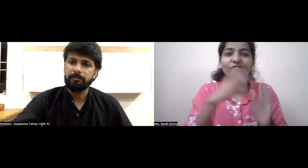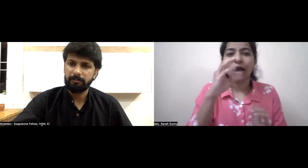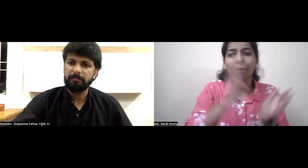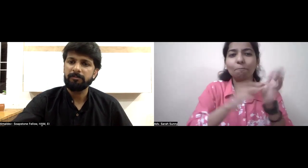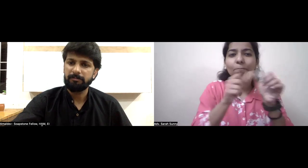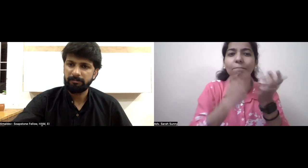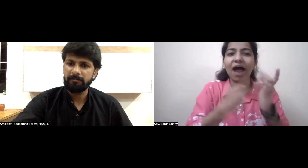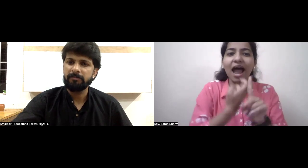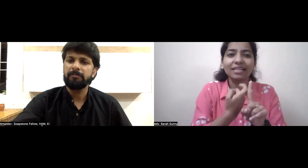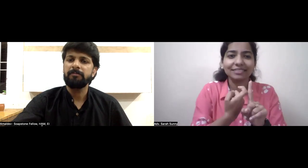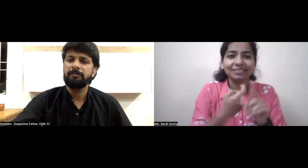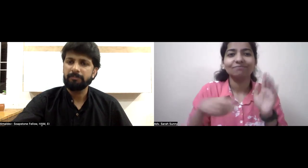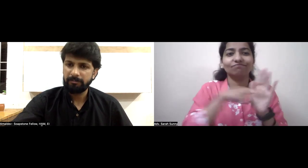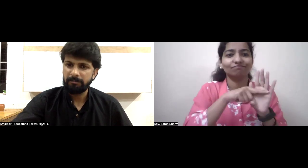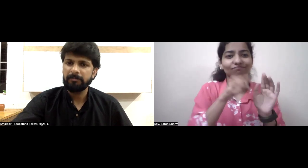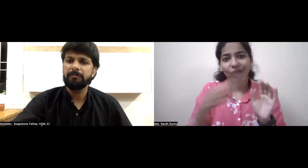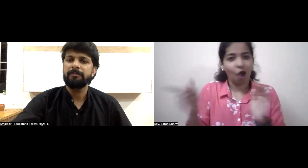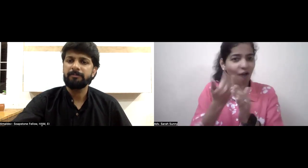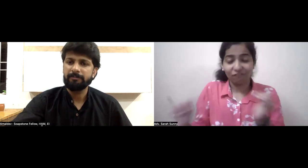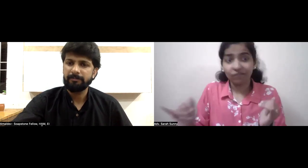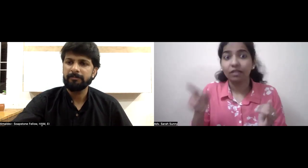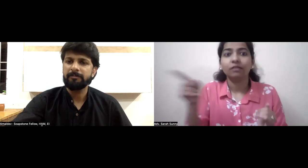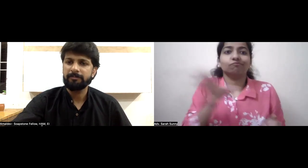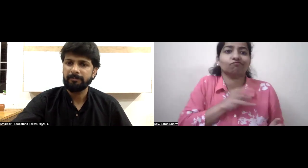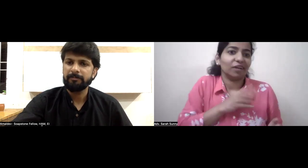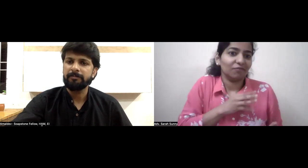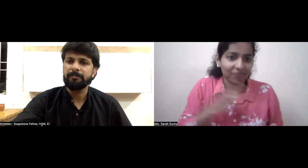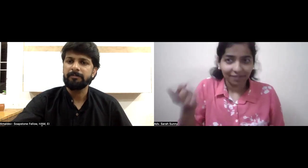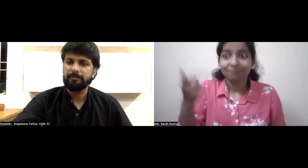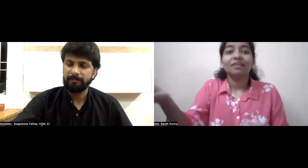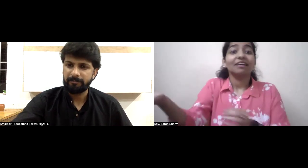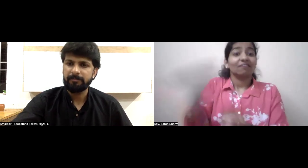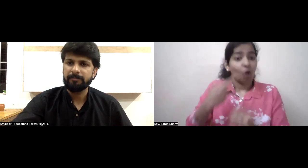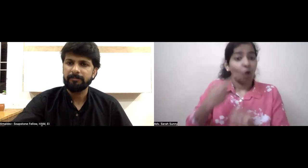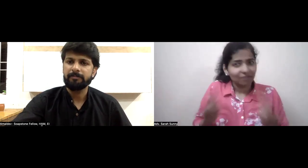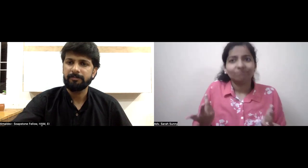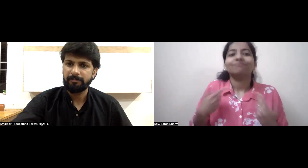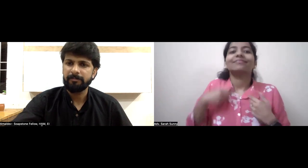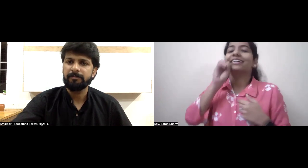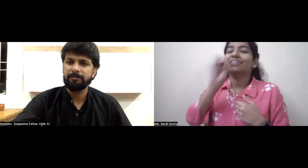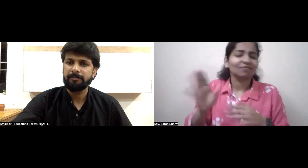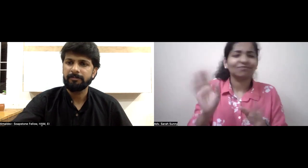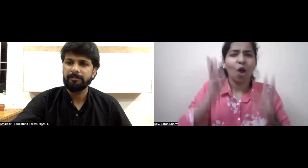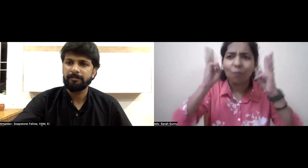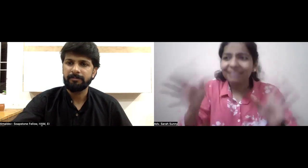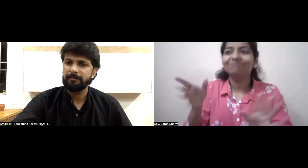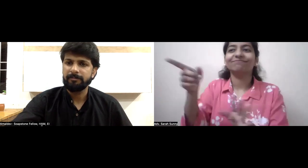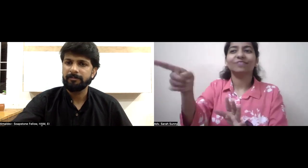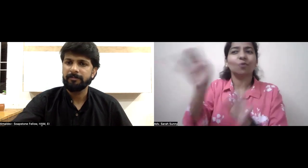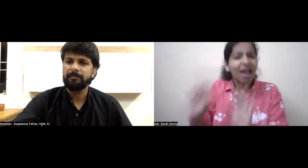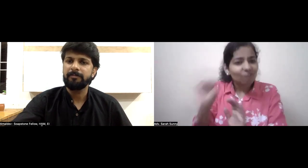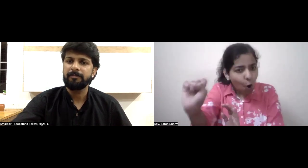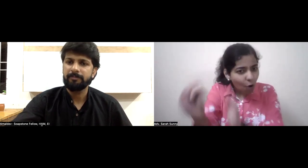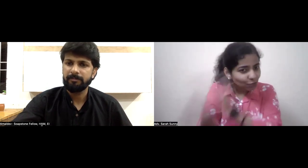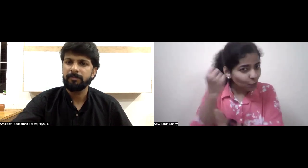me, and then, yes, and the teacher had actually threatened him that if he doesn't give the